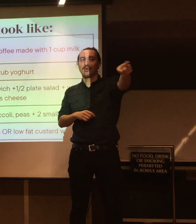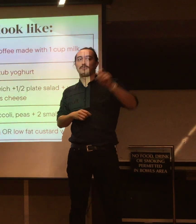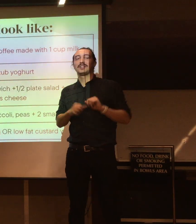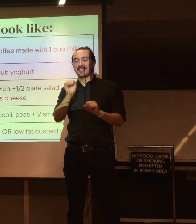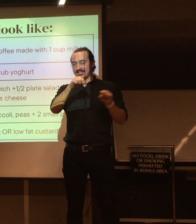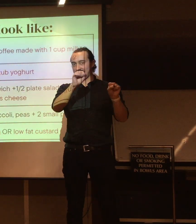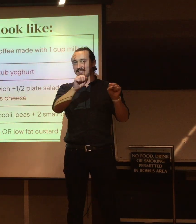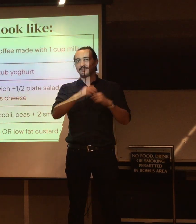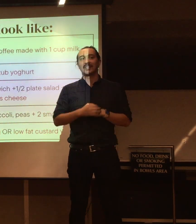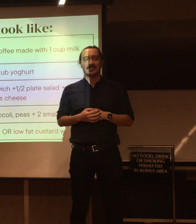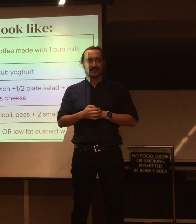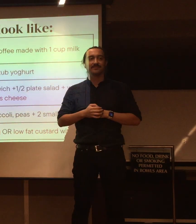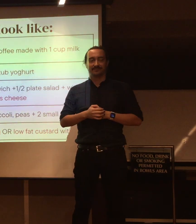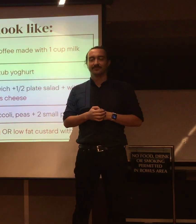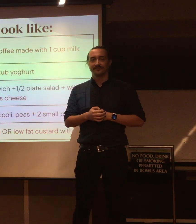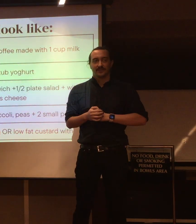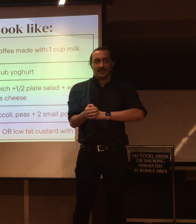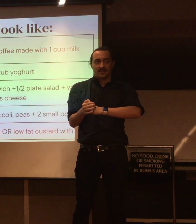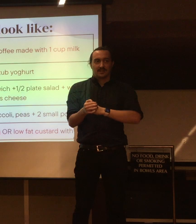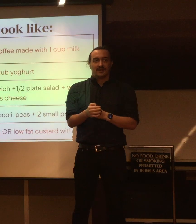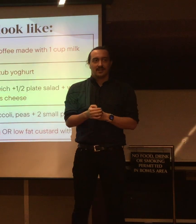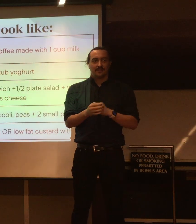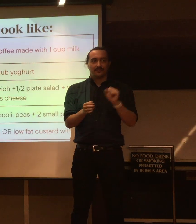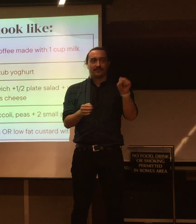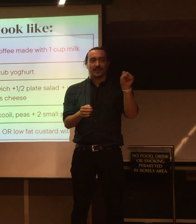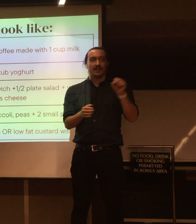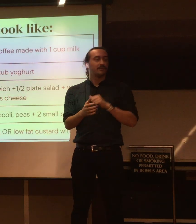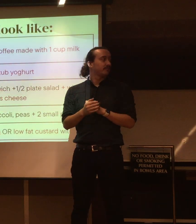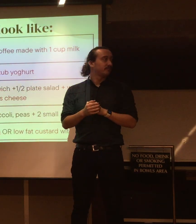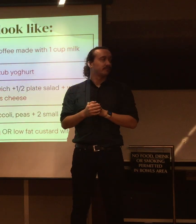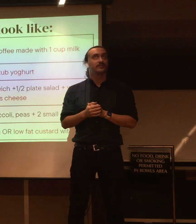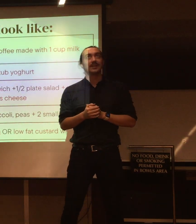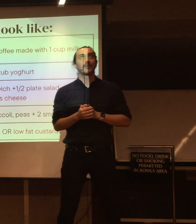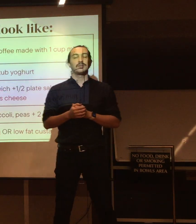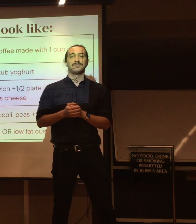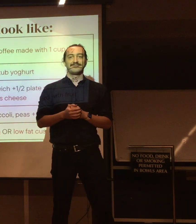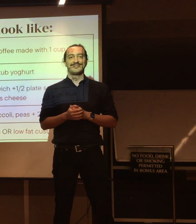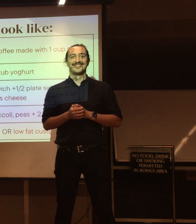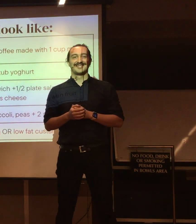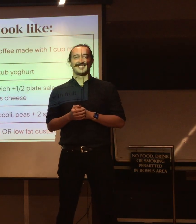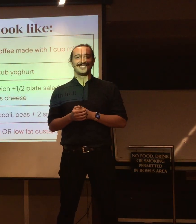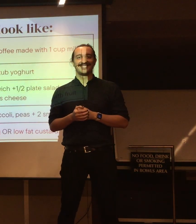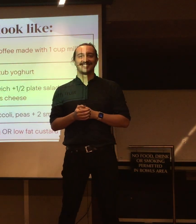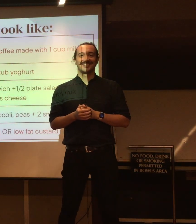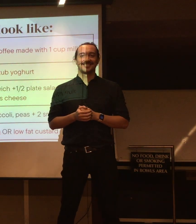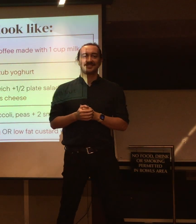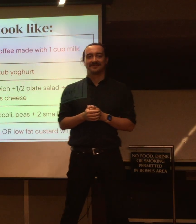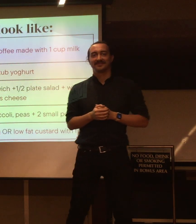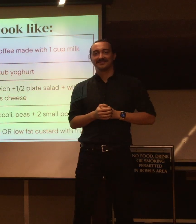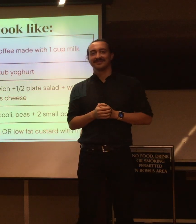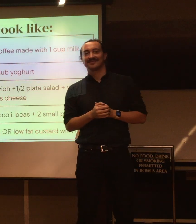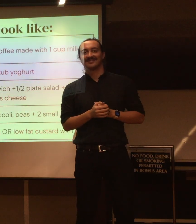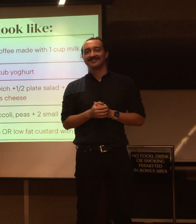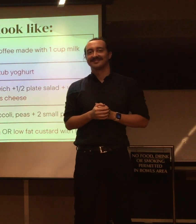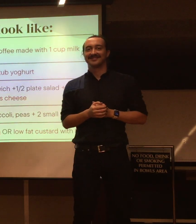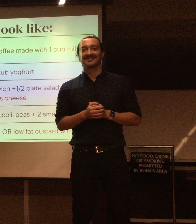Brown bread. Brown bread, exactly. Yeah. Come step forward, Will. Yeah. Step